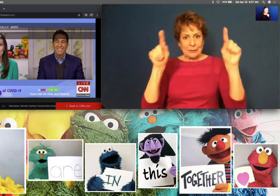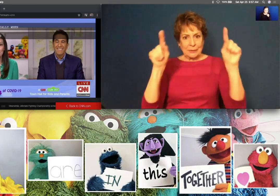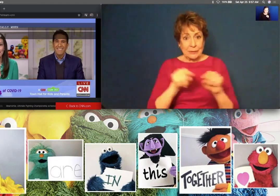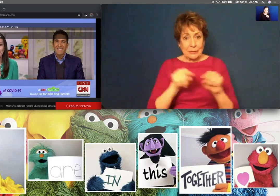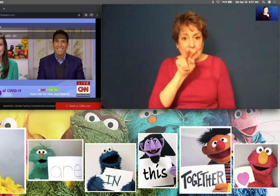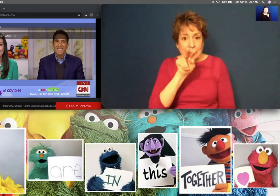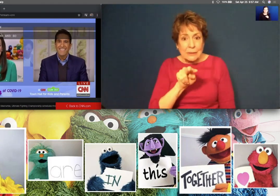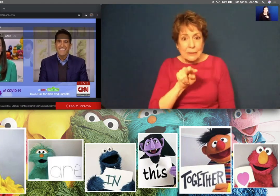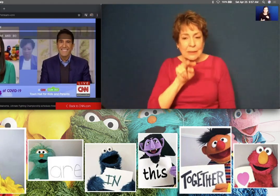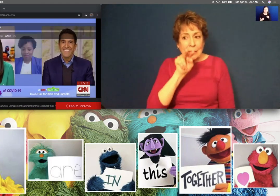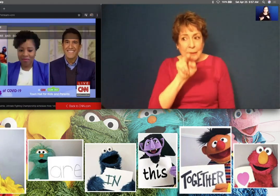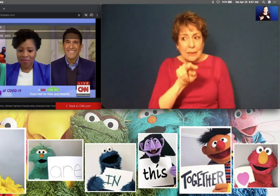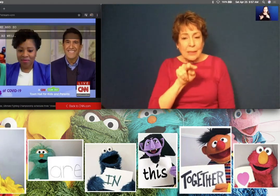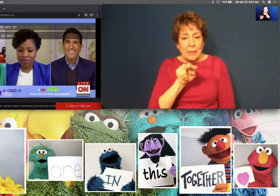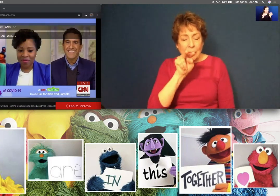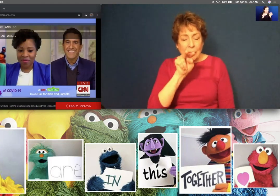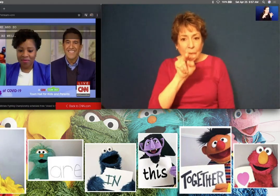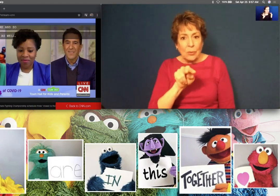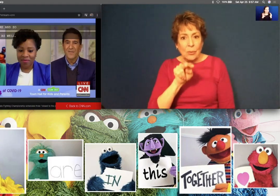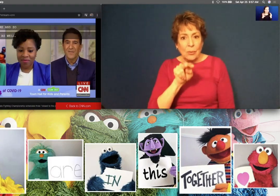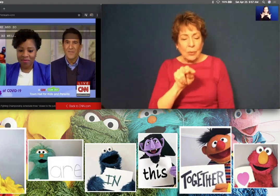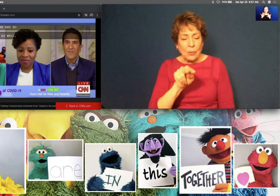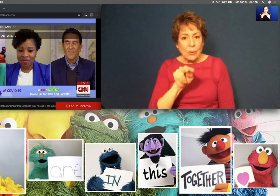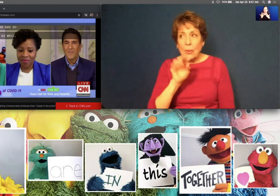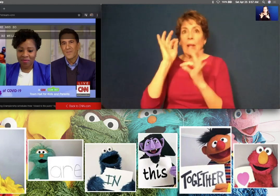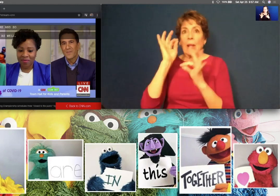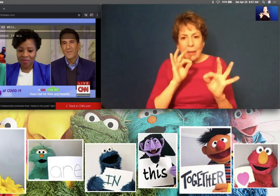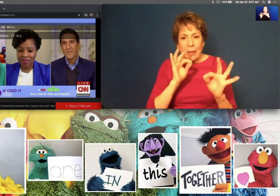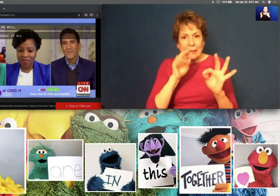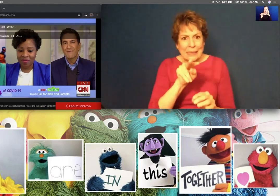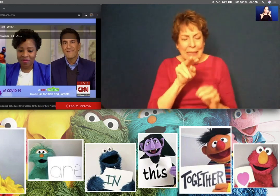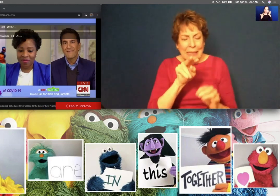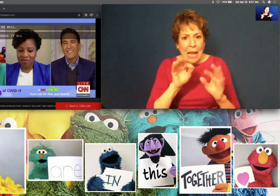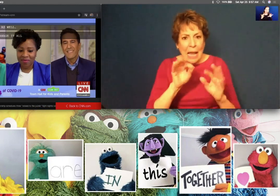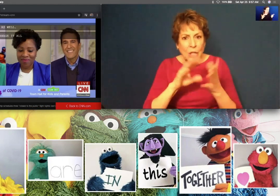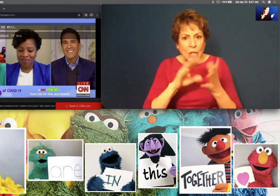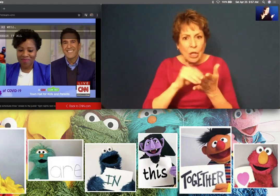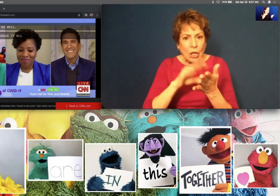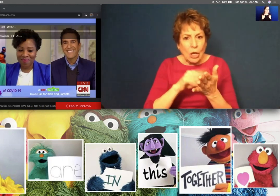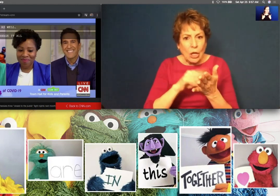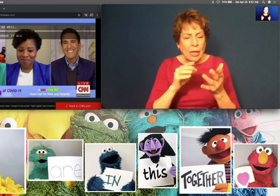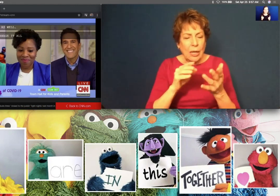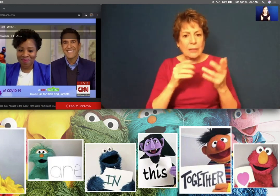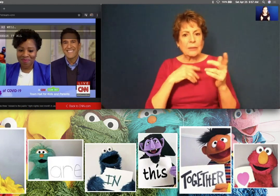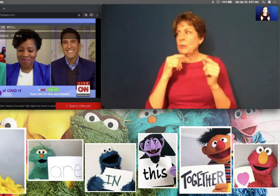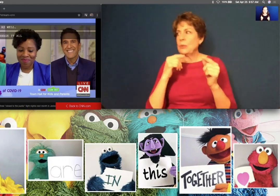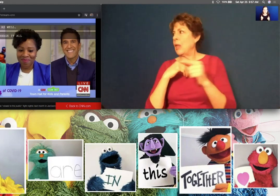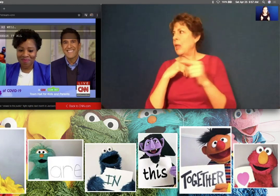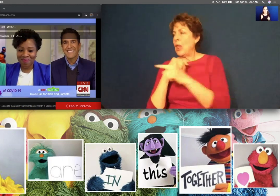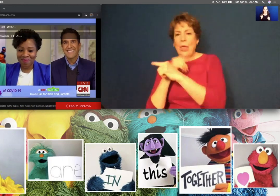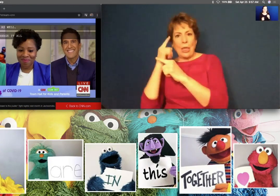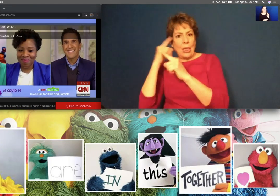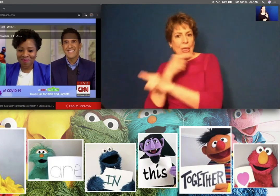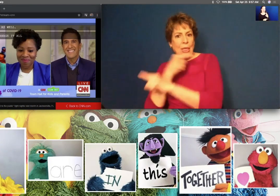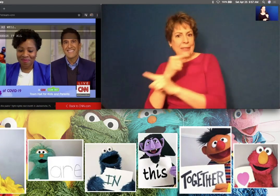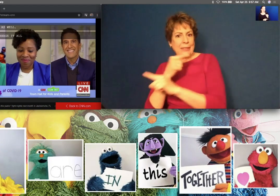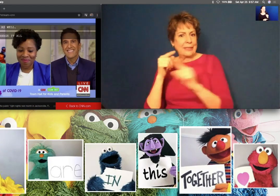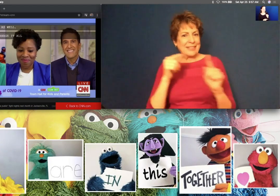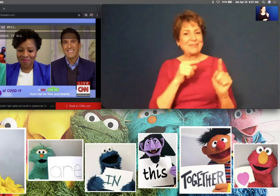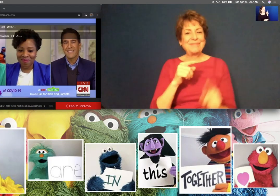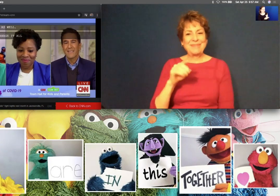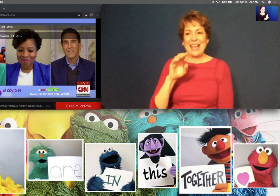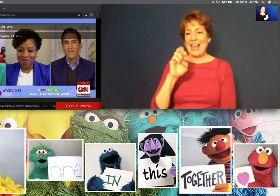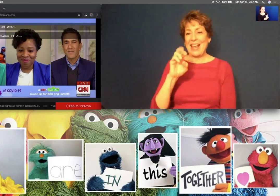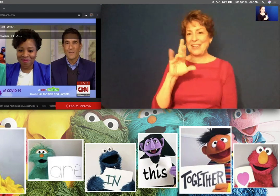well. And here to help us manage all of that is Dr. Sunday Riggins. She's an elementary school principal in Washington, D.C. Dr. Riggins, we